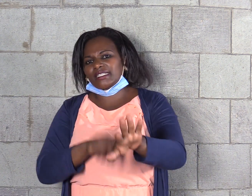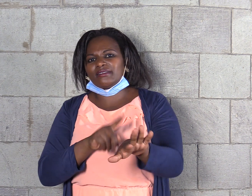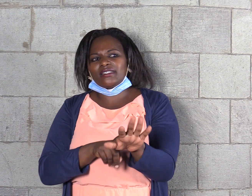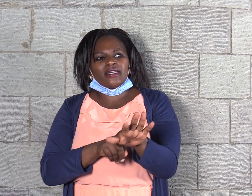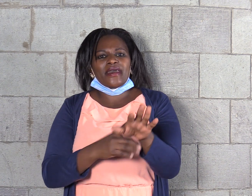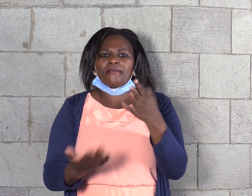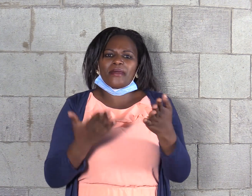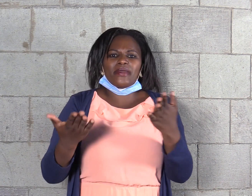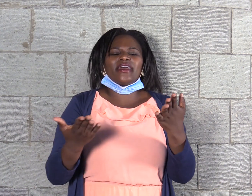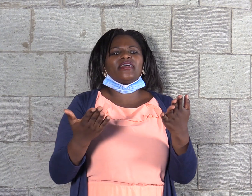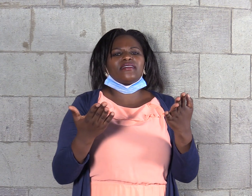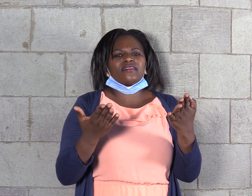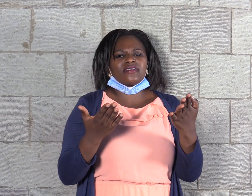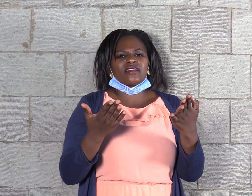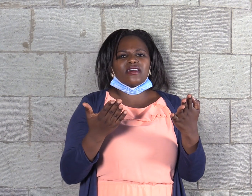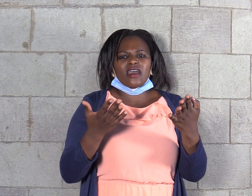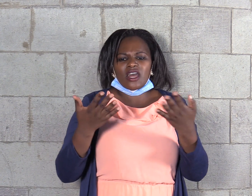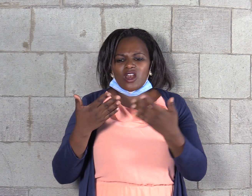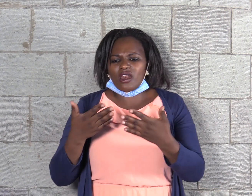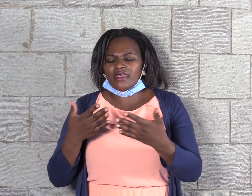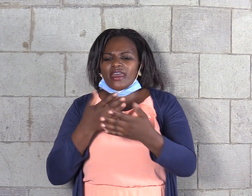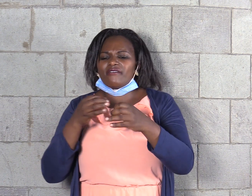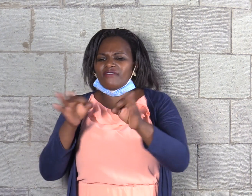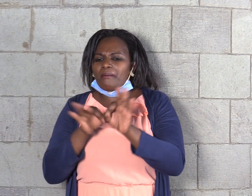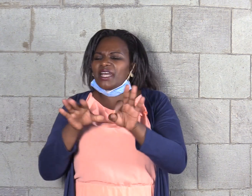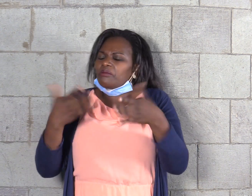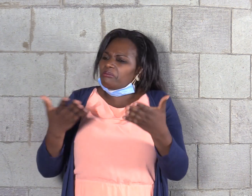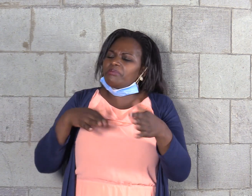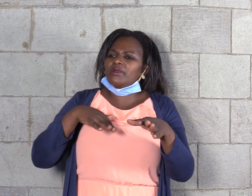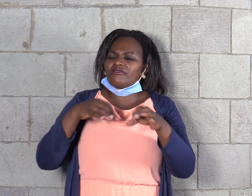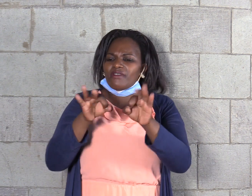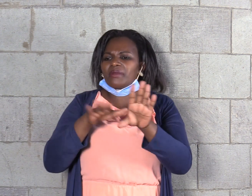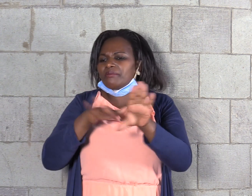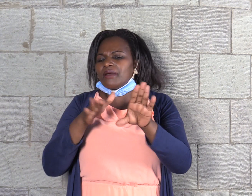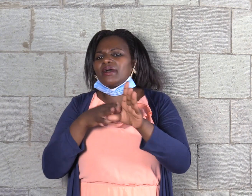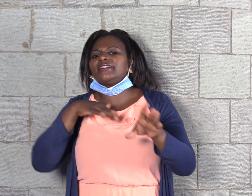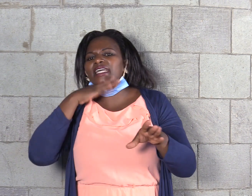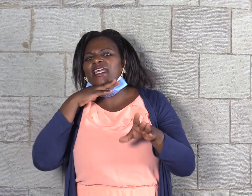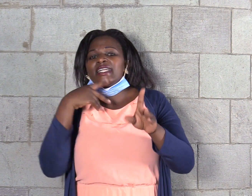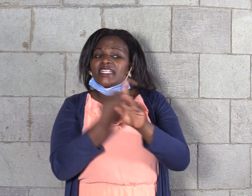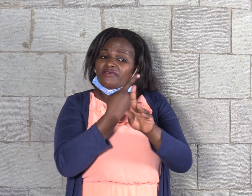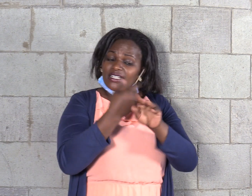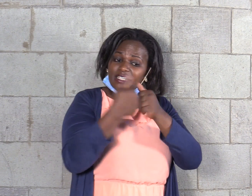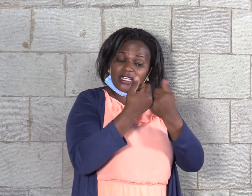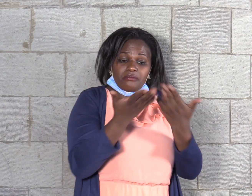going through, they have lost their loved ones. Some may be going through different challenges in this time. And